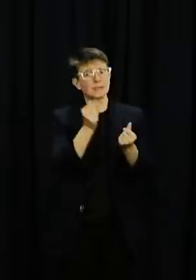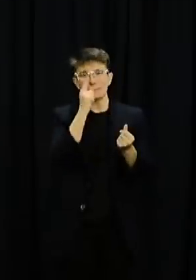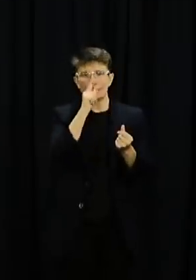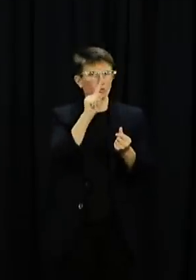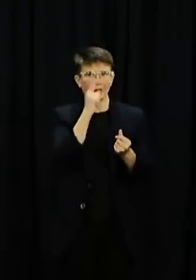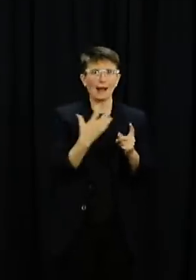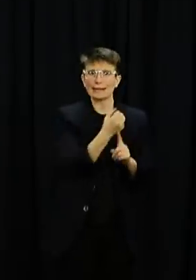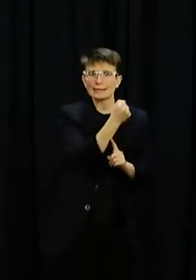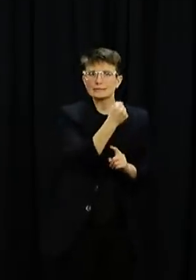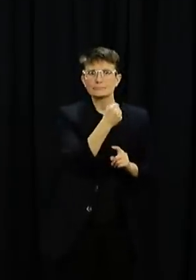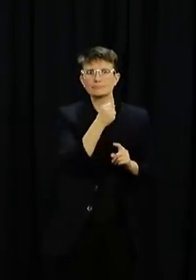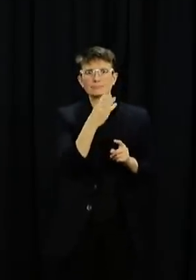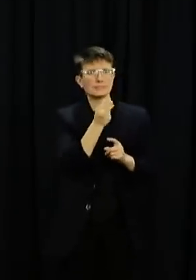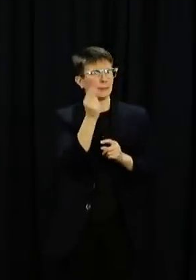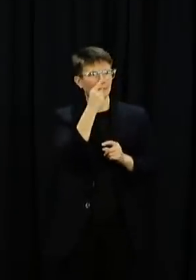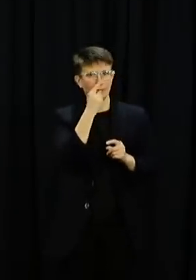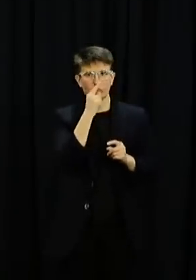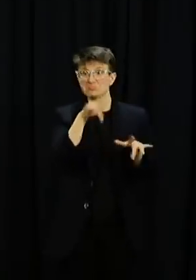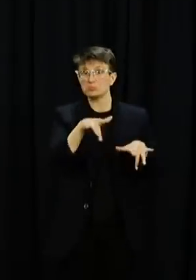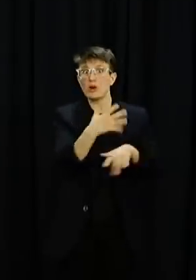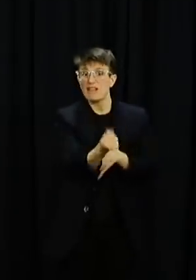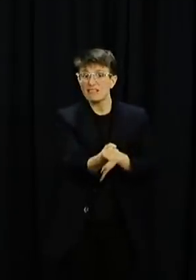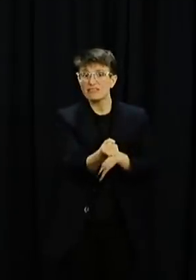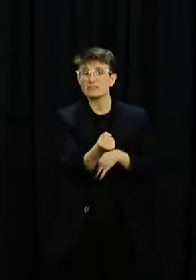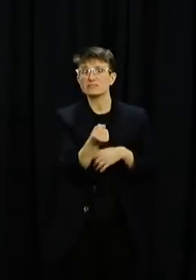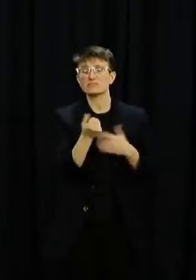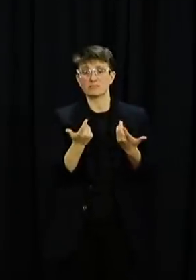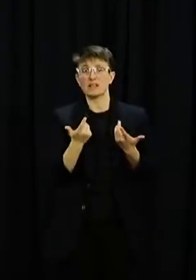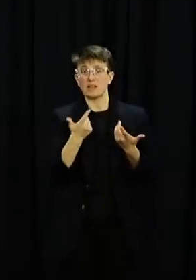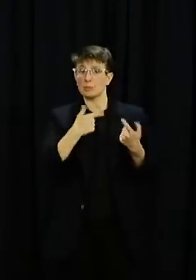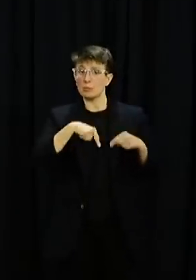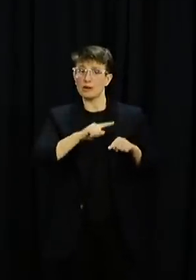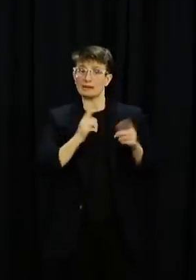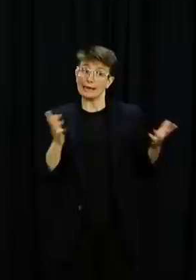hand. We are really encouraging quite liberal